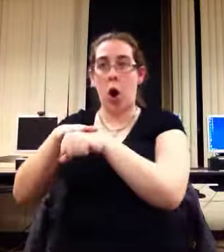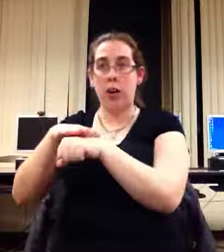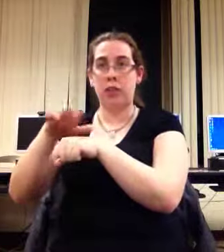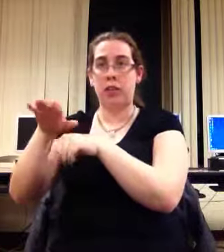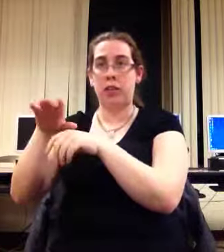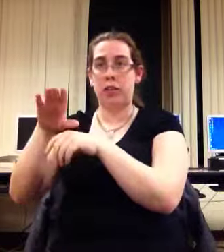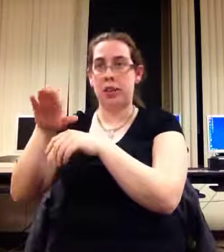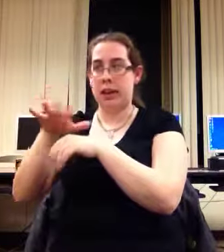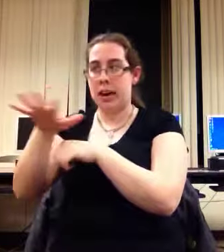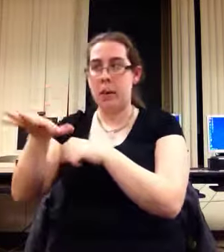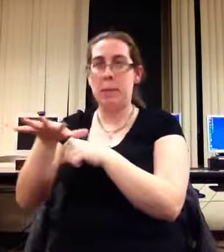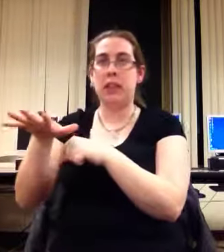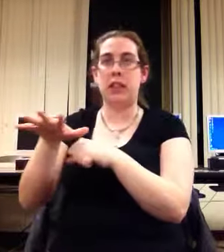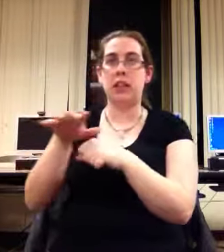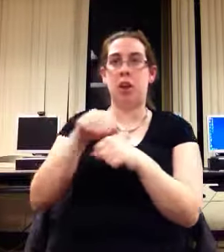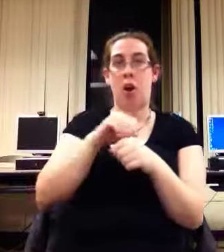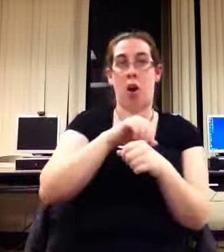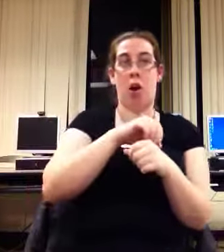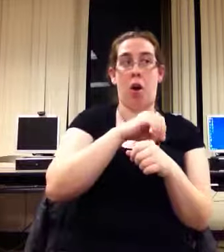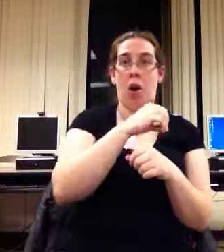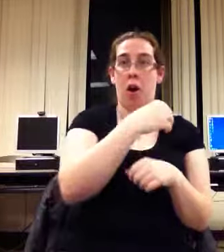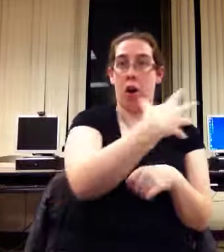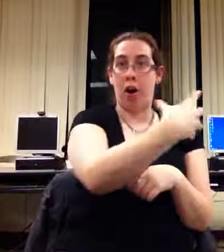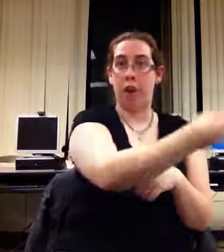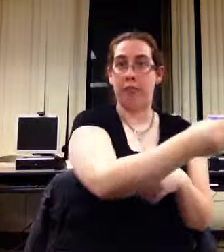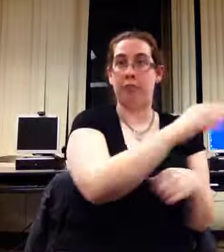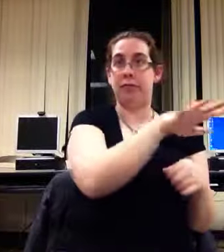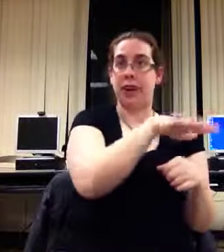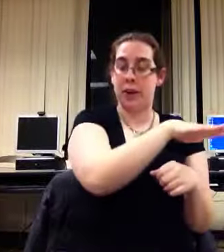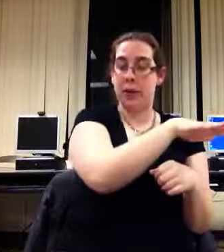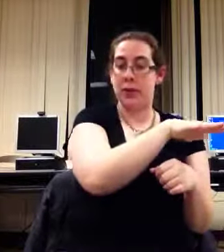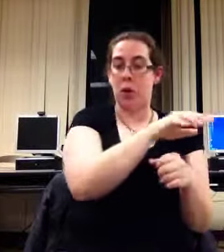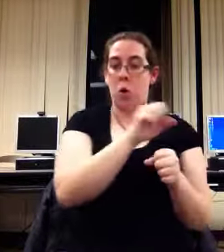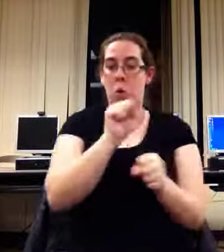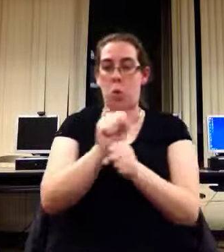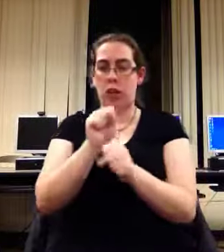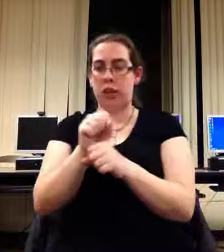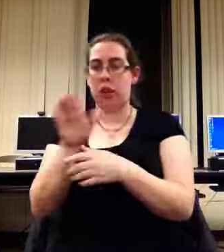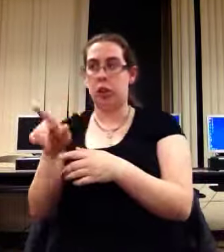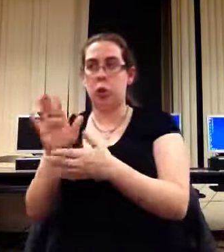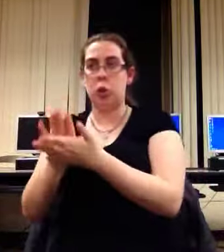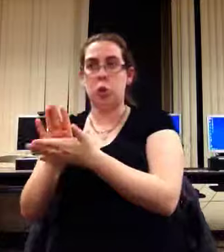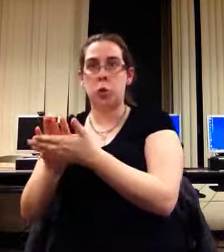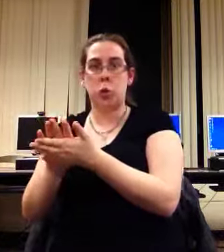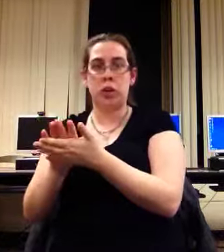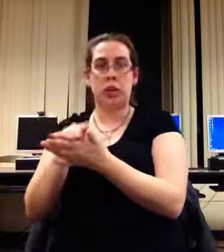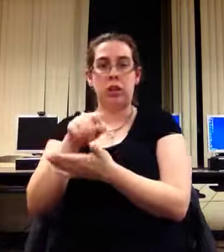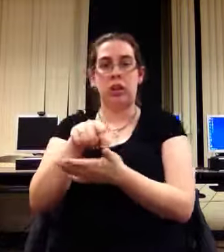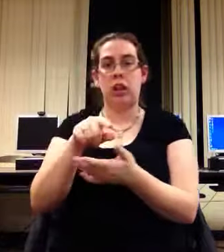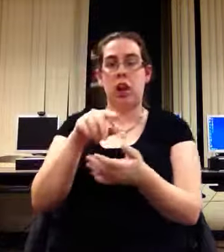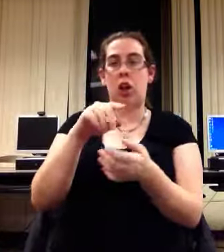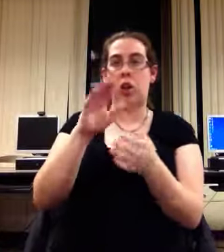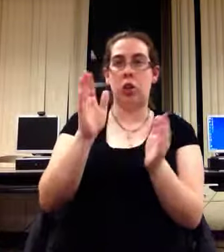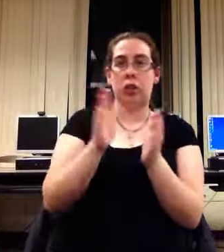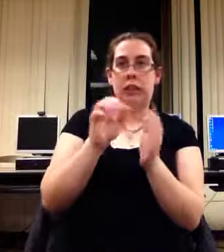campus. Working for your school, a federal, state, or local agency, a private